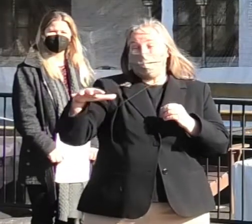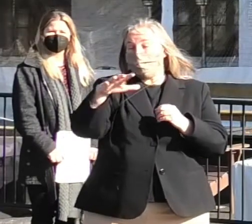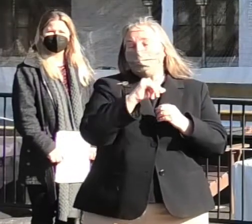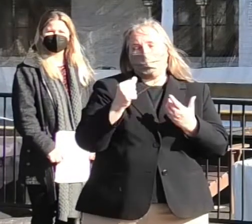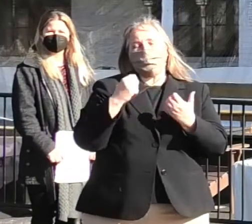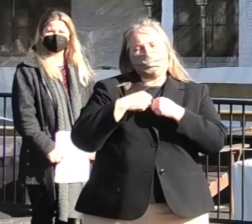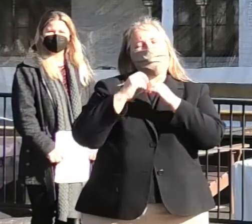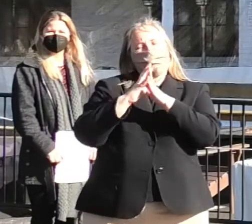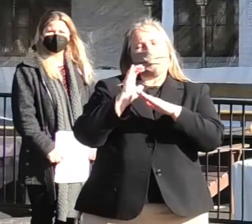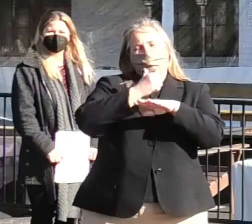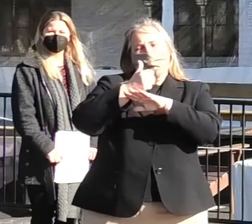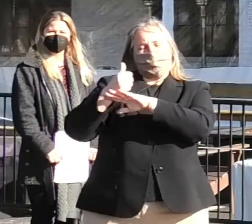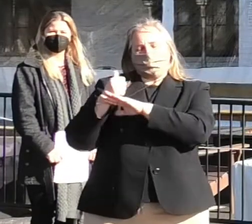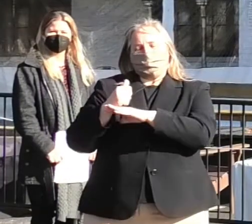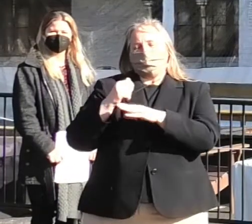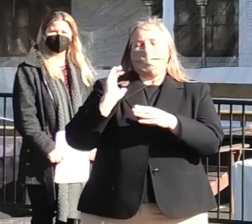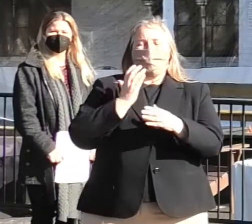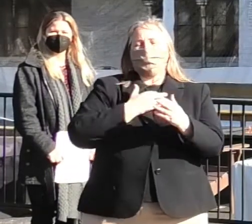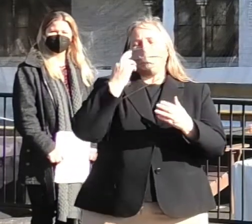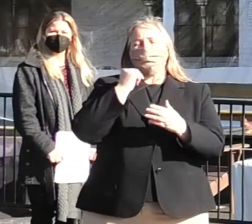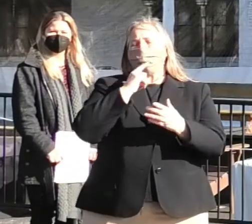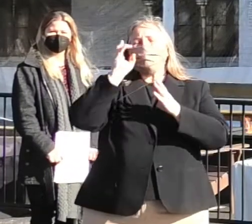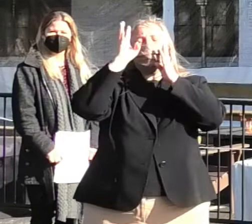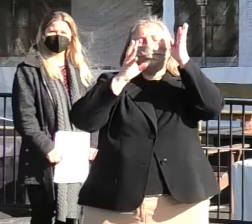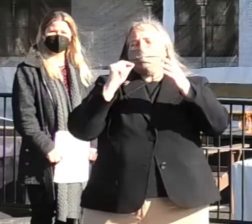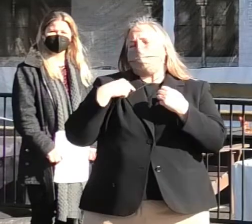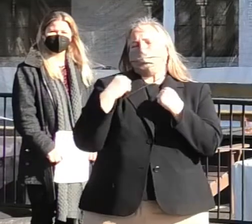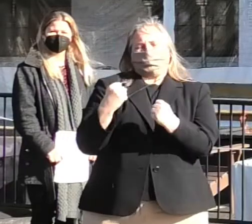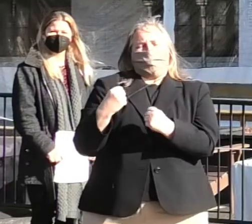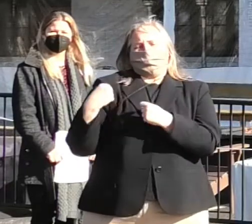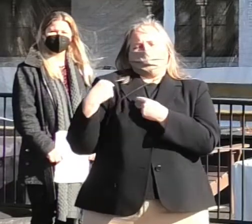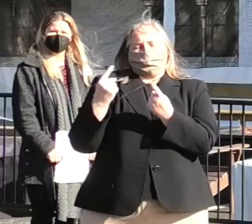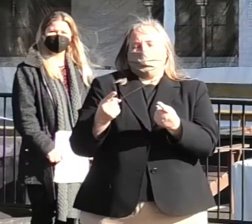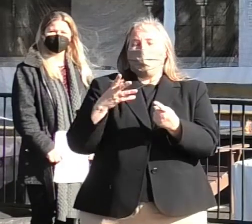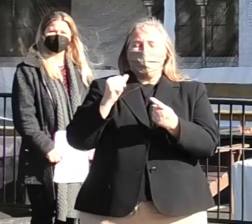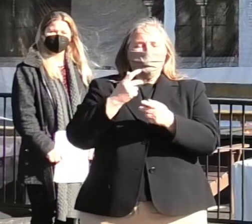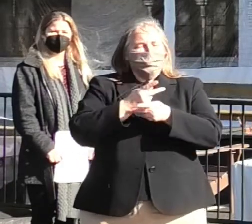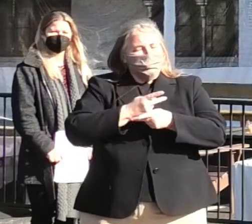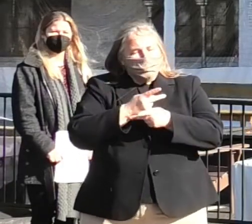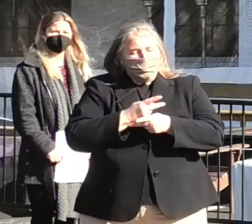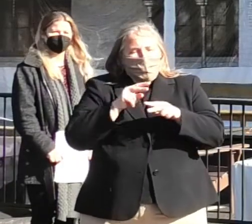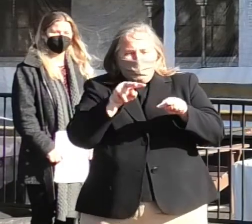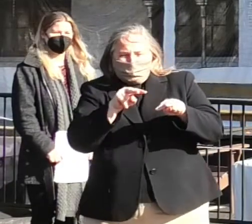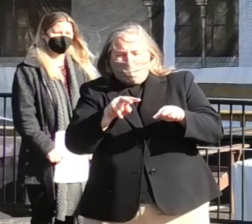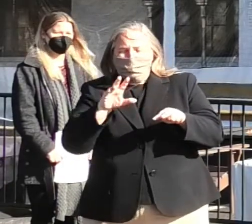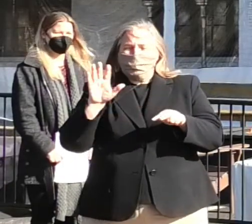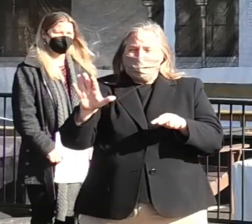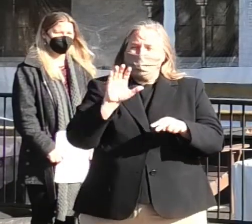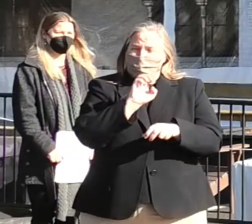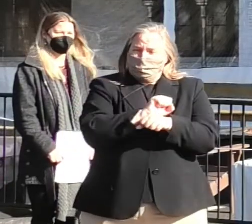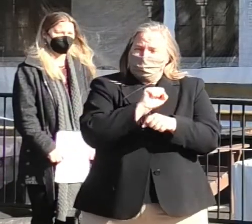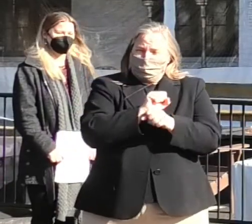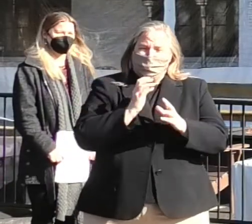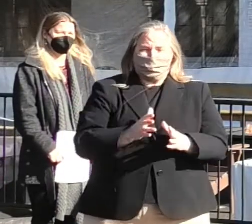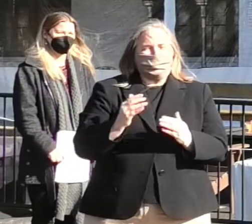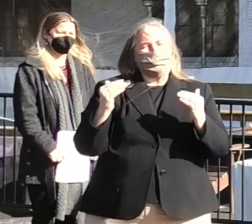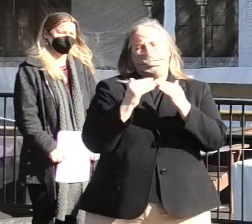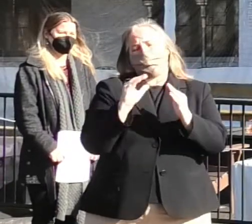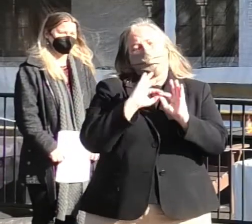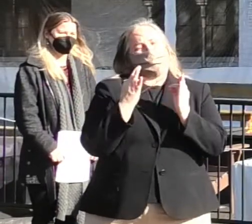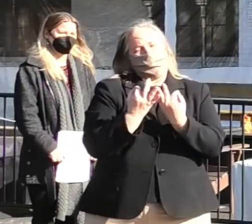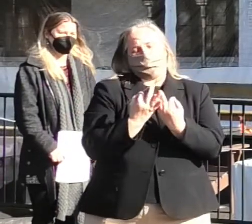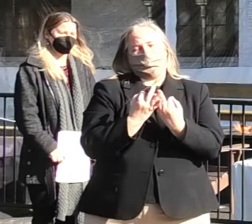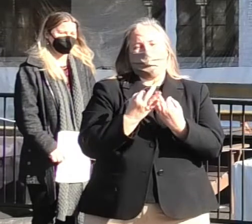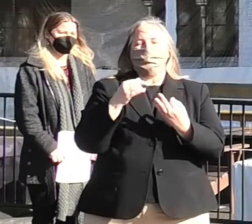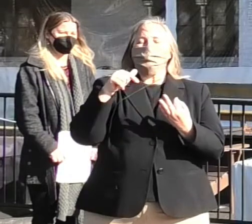have been strong, and they have looked out after their employees just like family. This